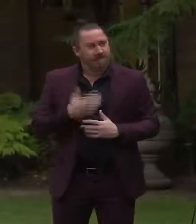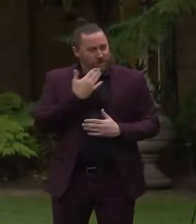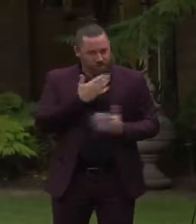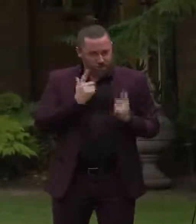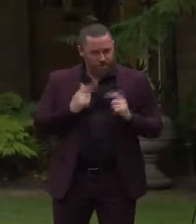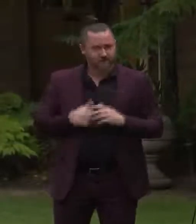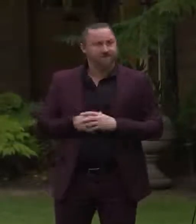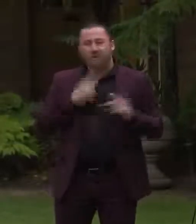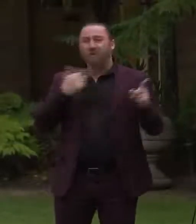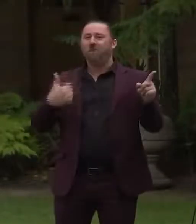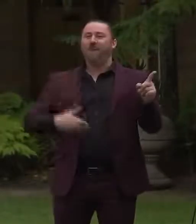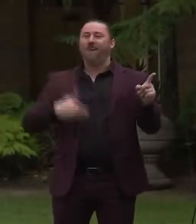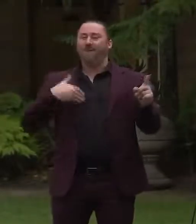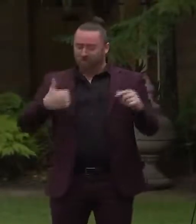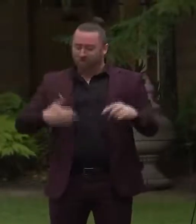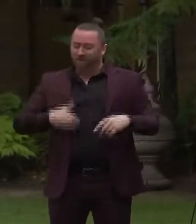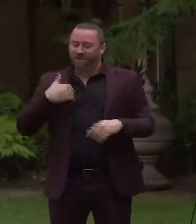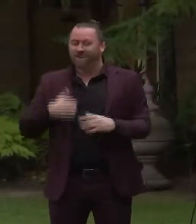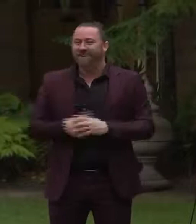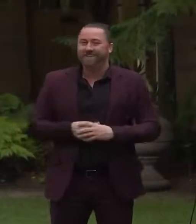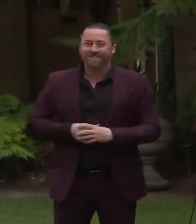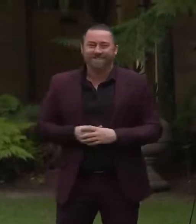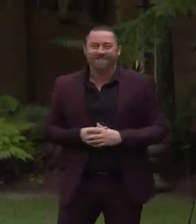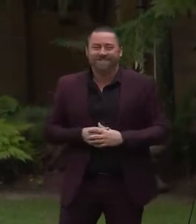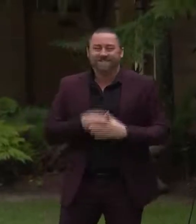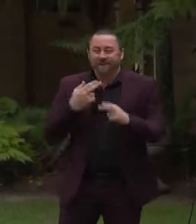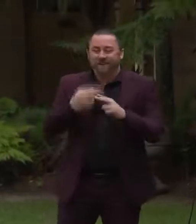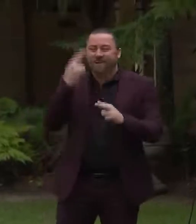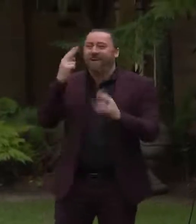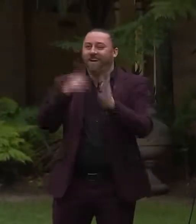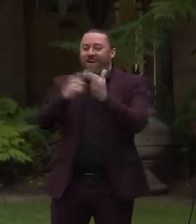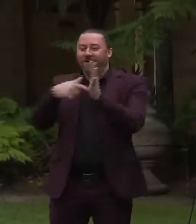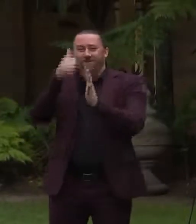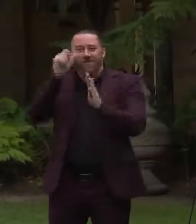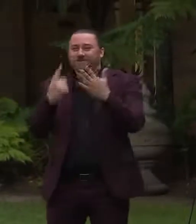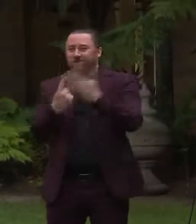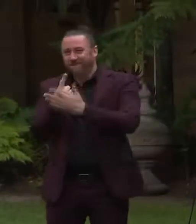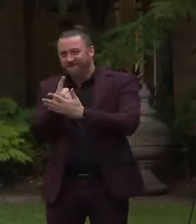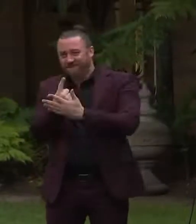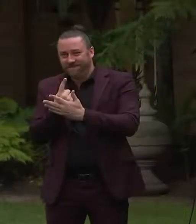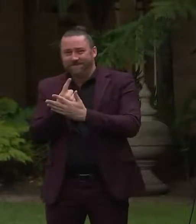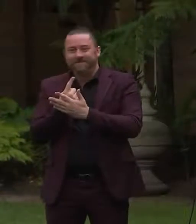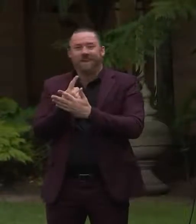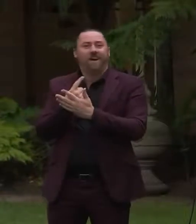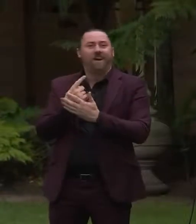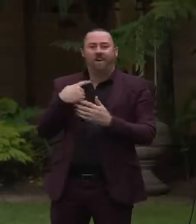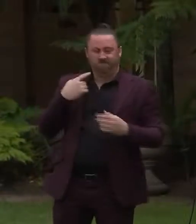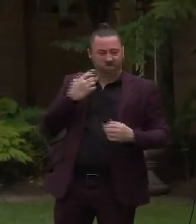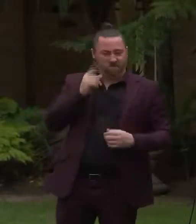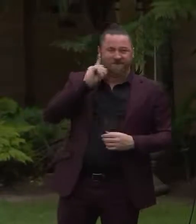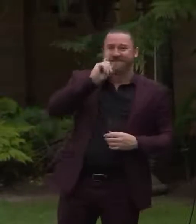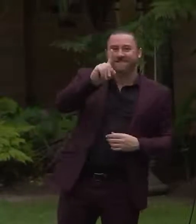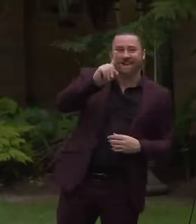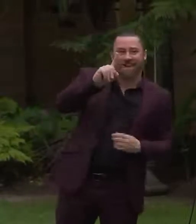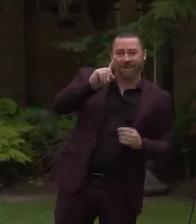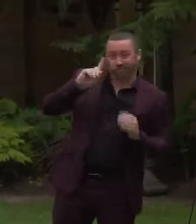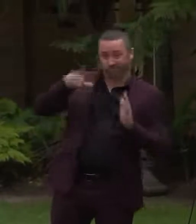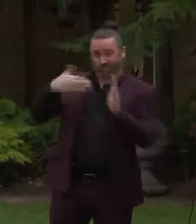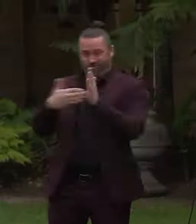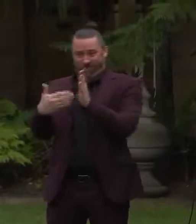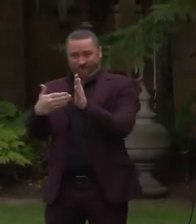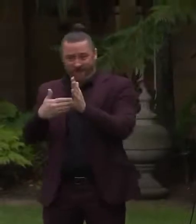Premier. Morning. Just a quick update. So in the last period, since I spoke to you yesterday, we've